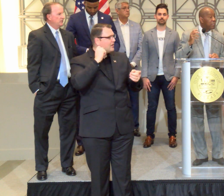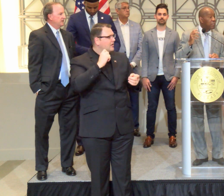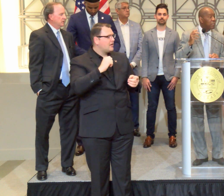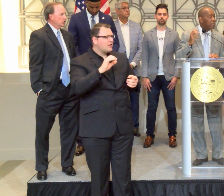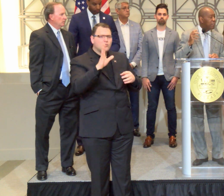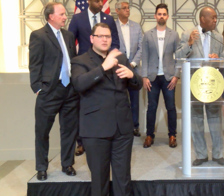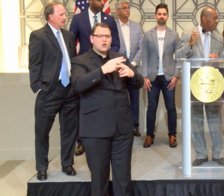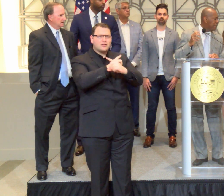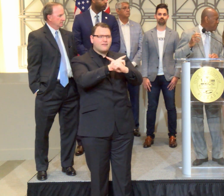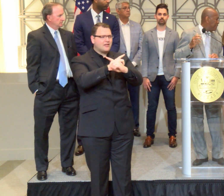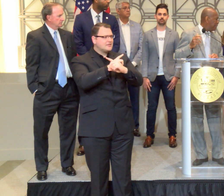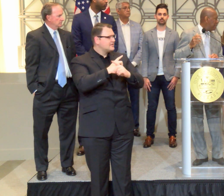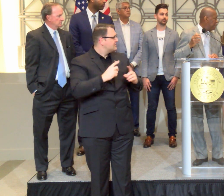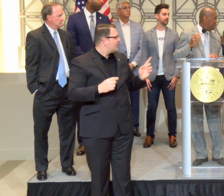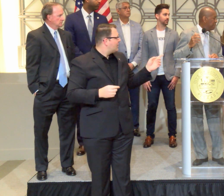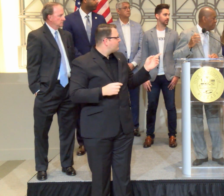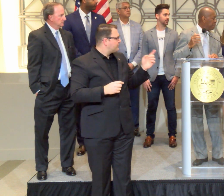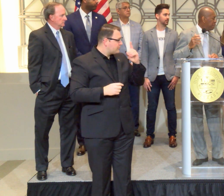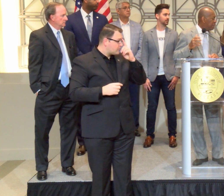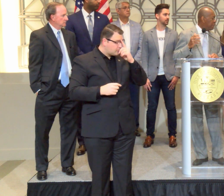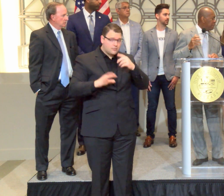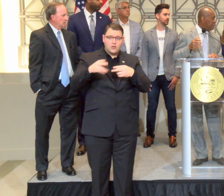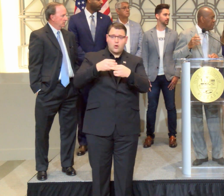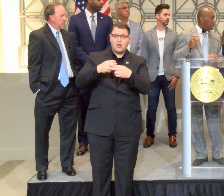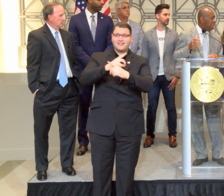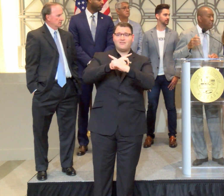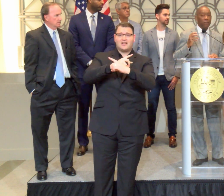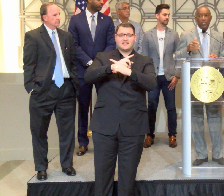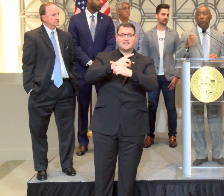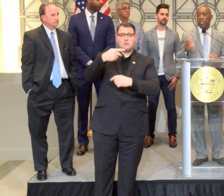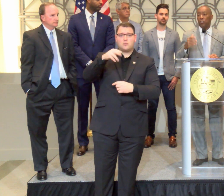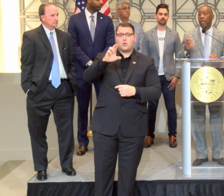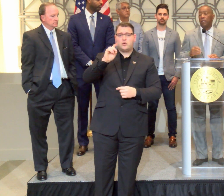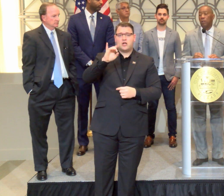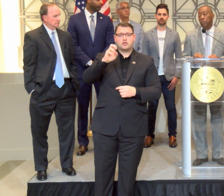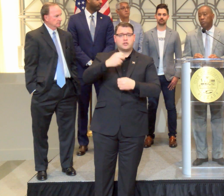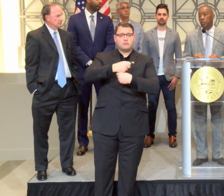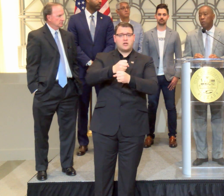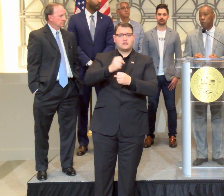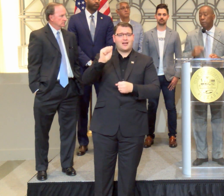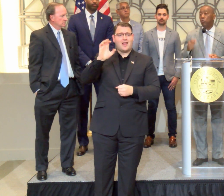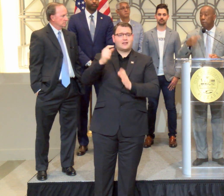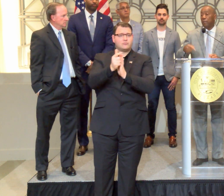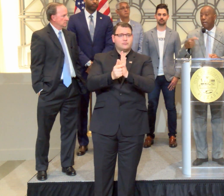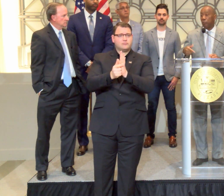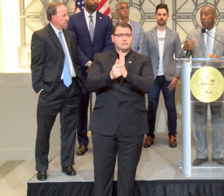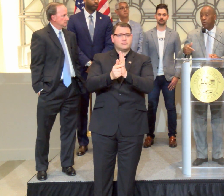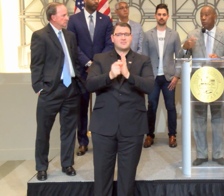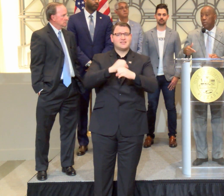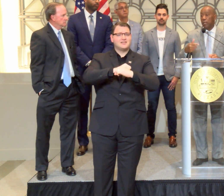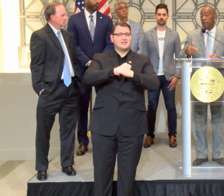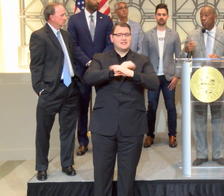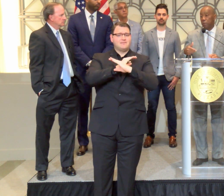defense. It is the Defense Production Act. Defense Production Act, which is causing people to manufacture